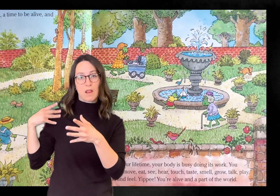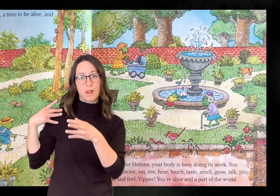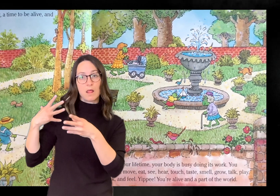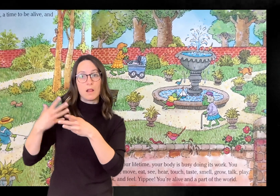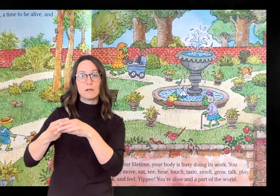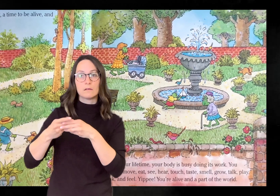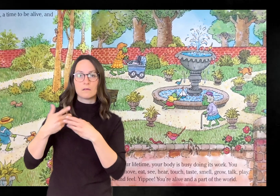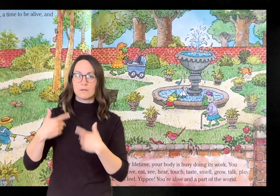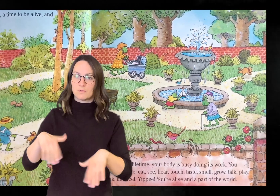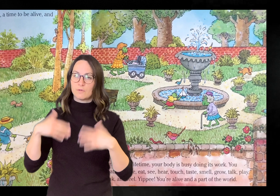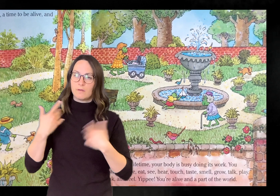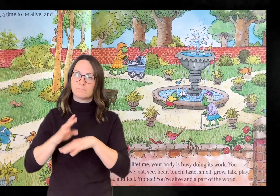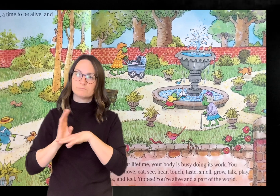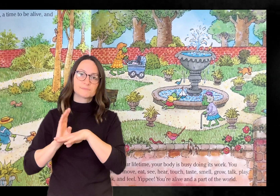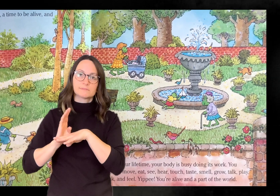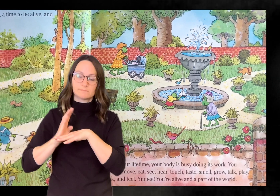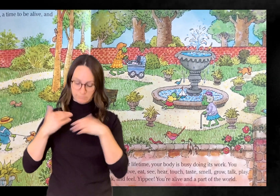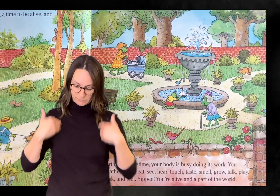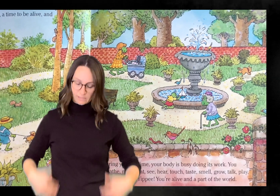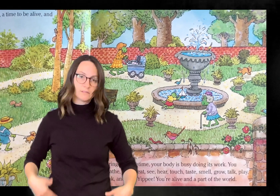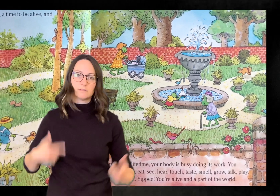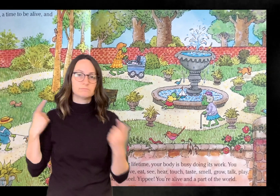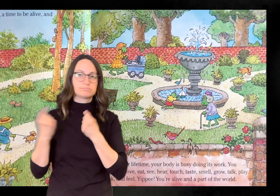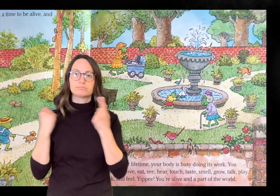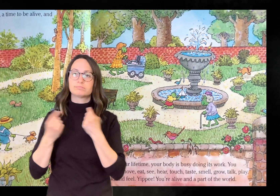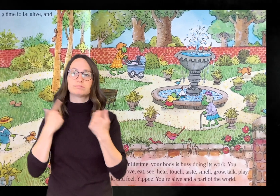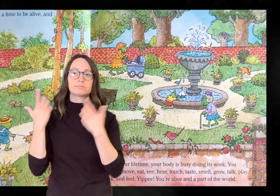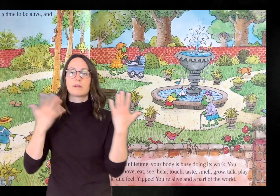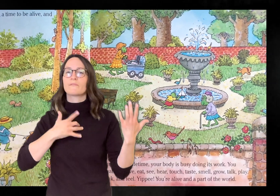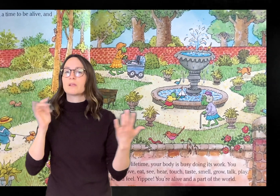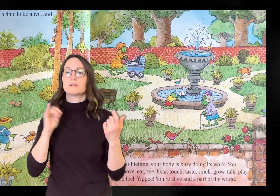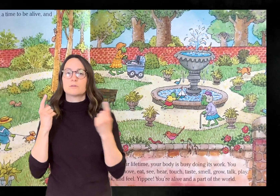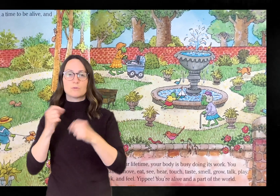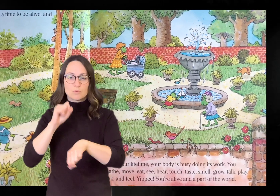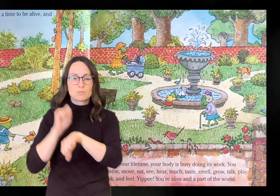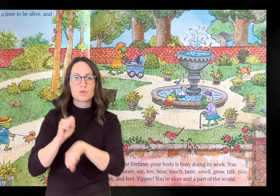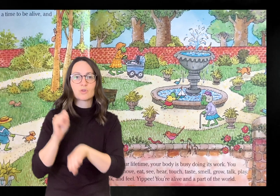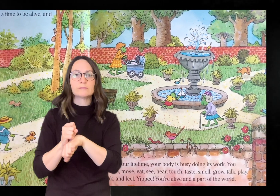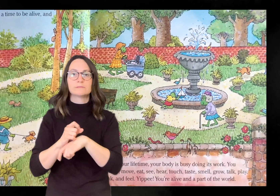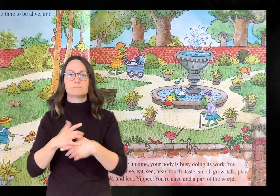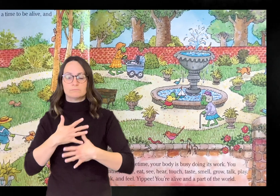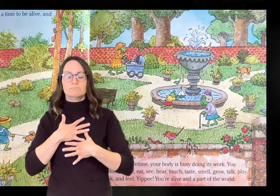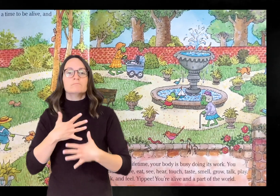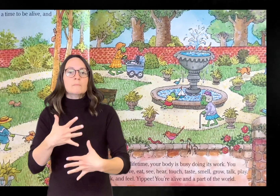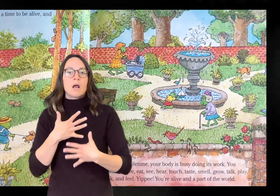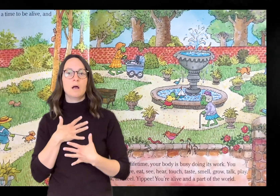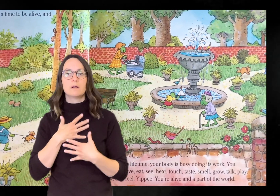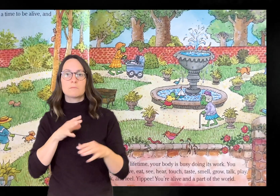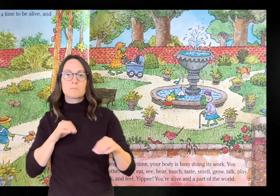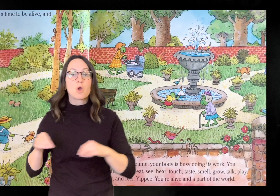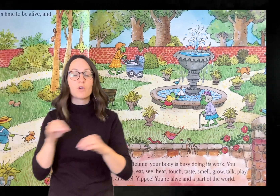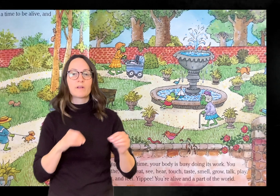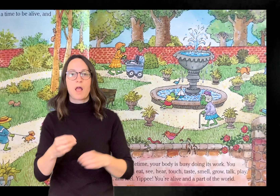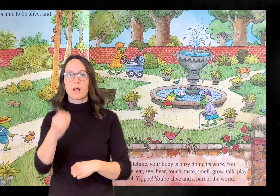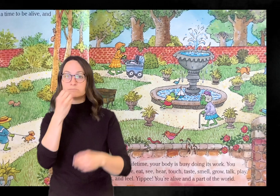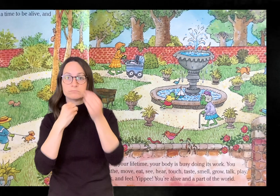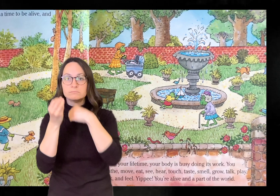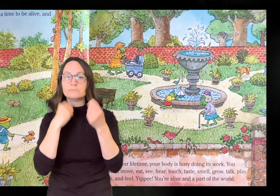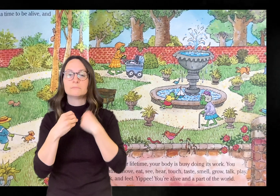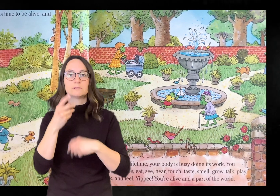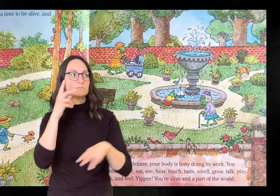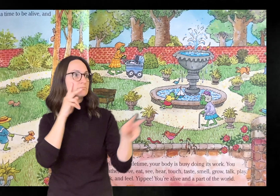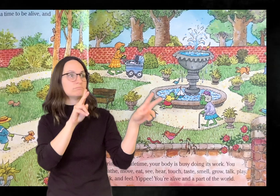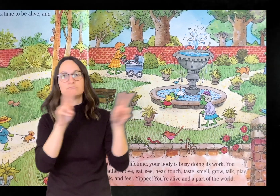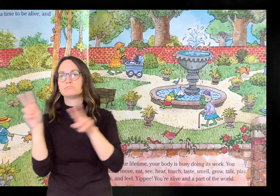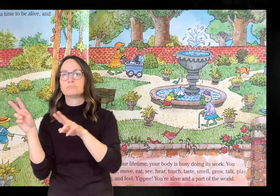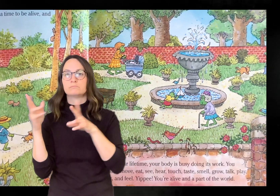During your lifetime, your body is busy doing its work. You breathe, move, eat, see, hear, touch,